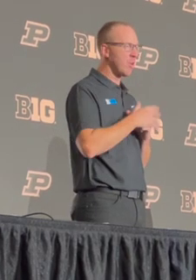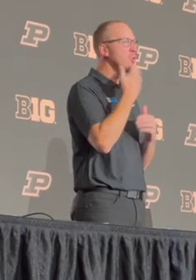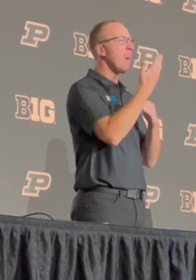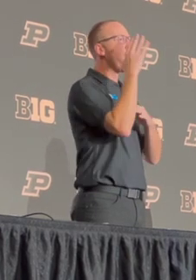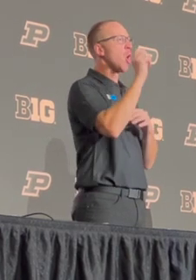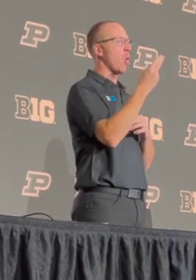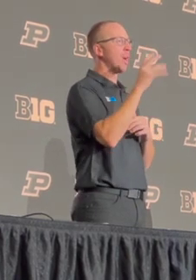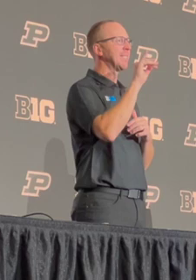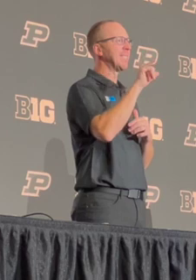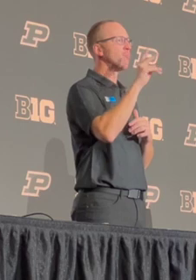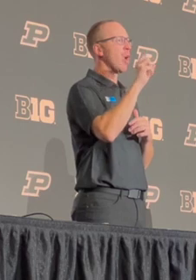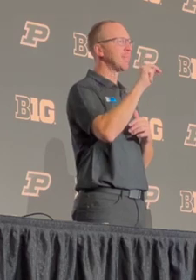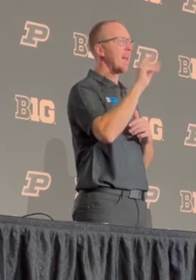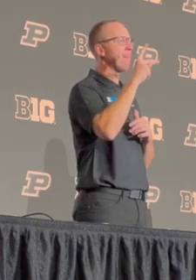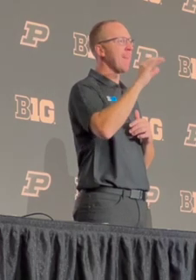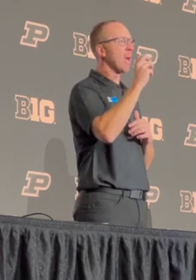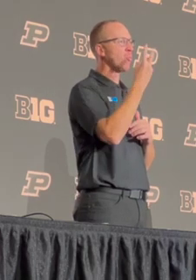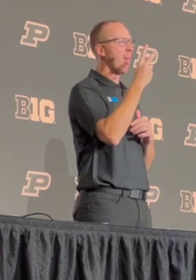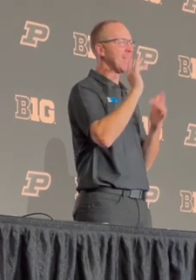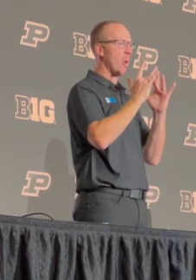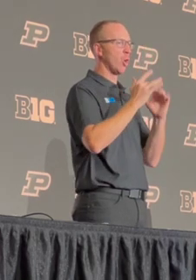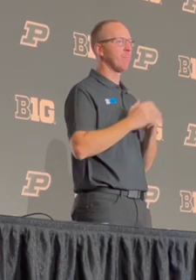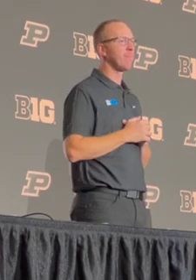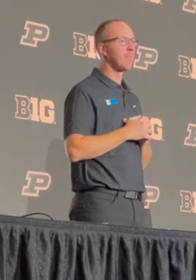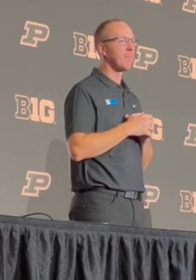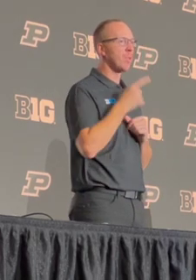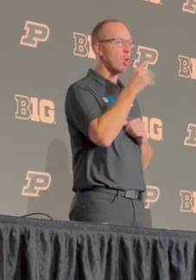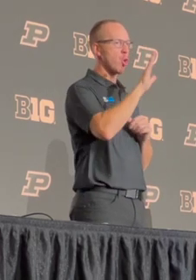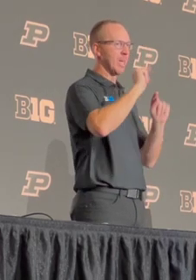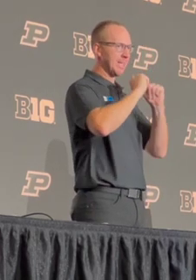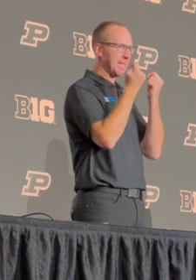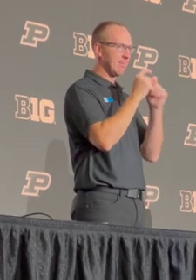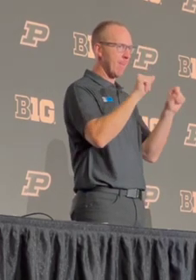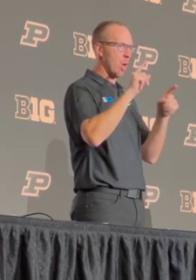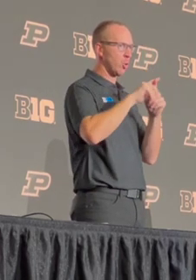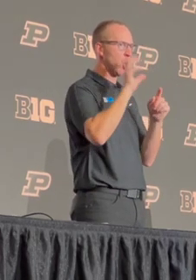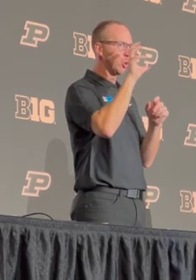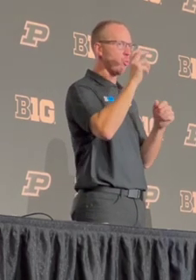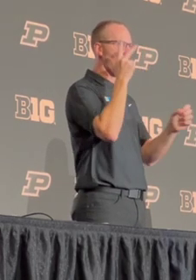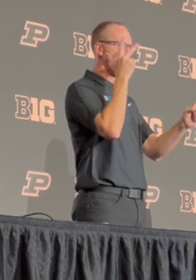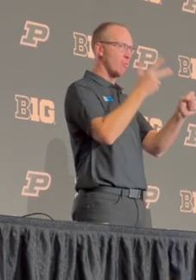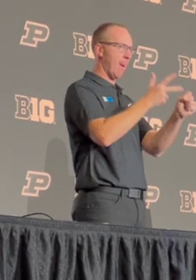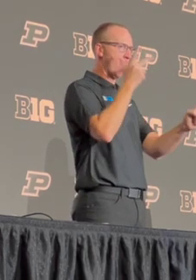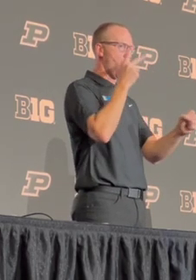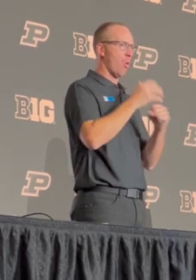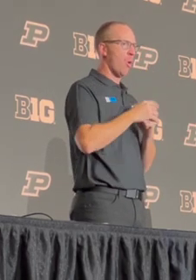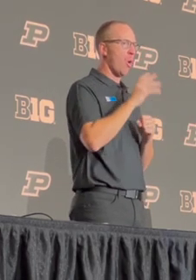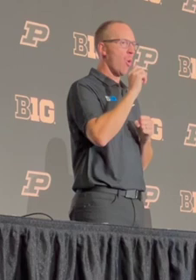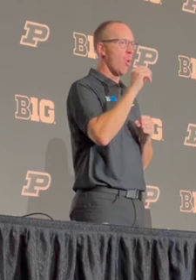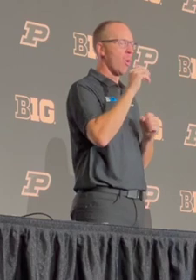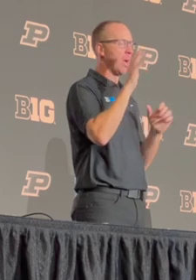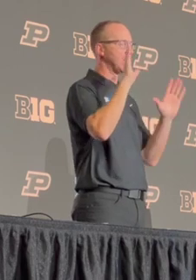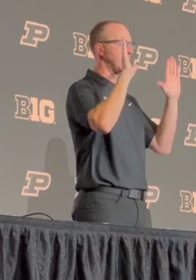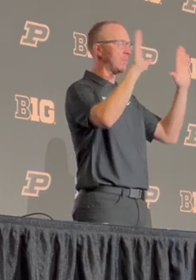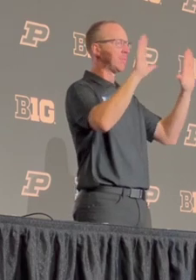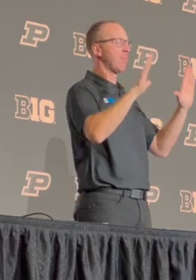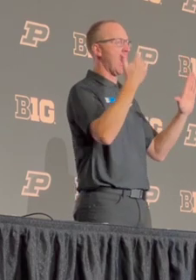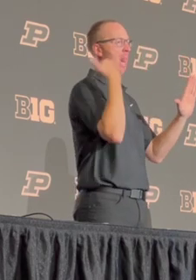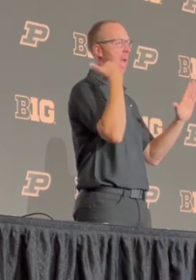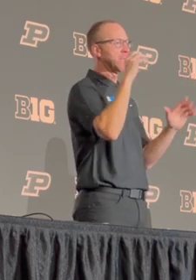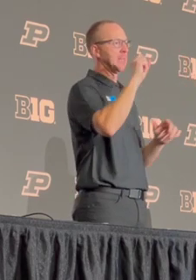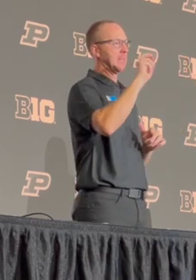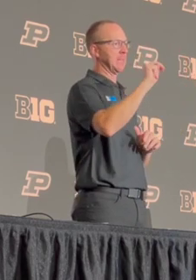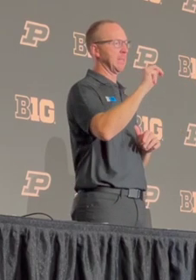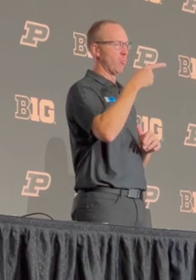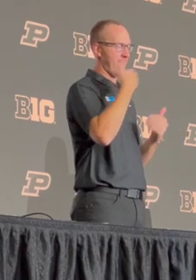Good morning, Coach. Cindy Brunson, Pac-12 Network. Your team's ability to shoot the three-point shot was staggering last season.